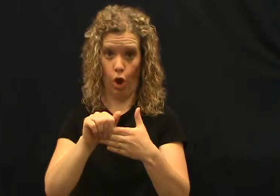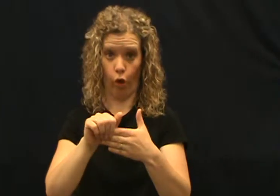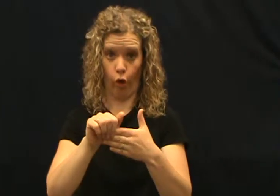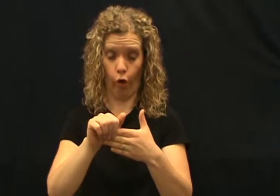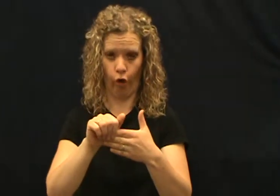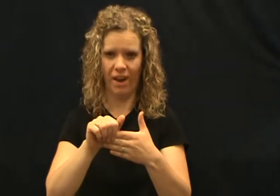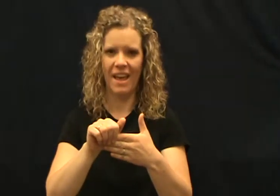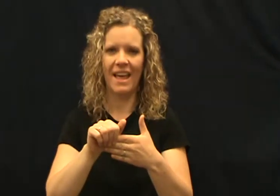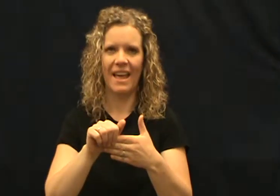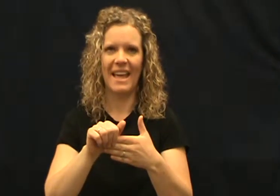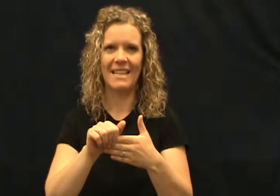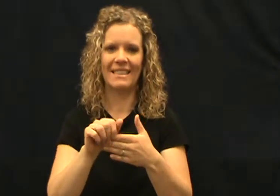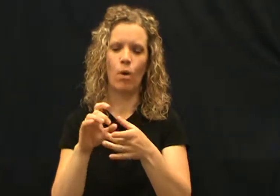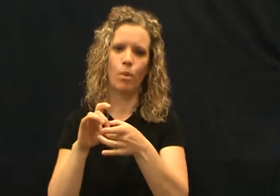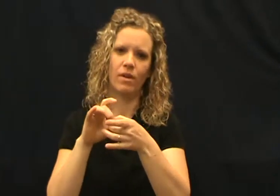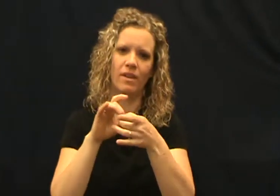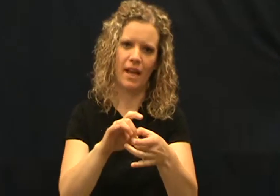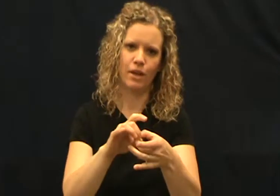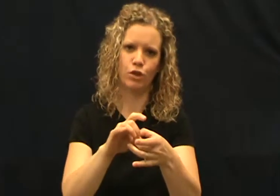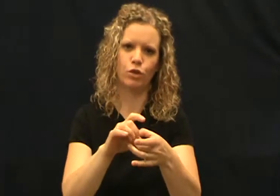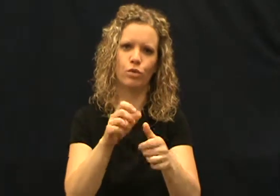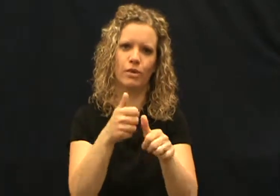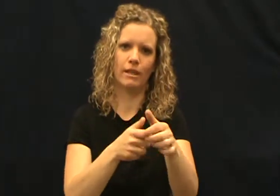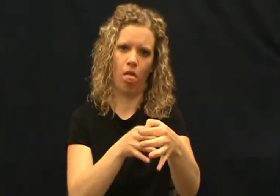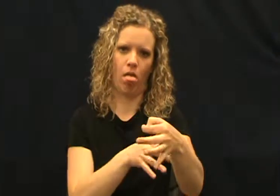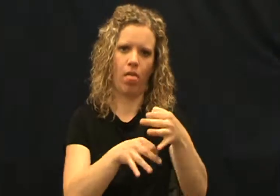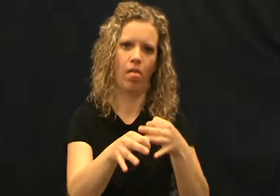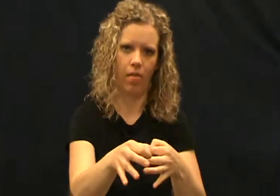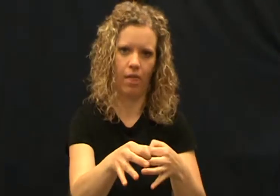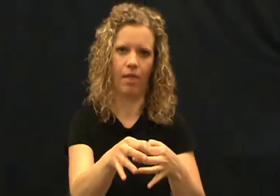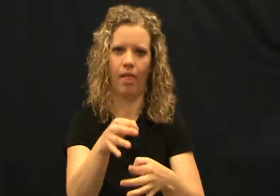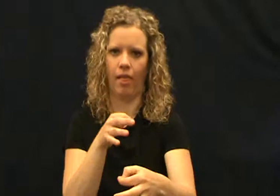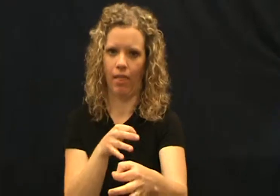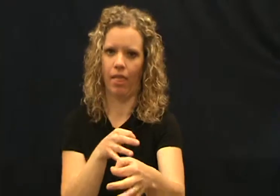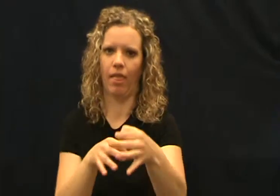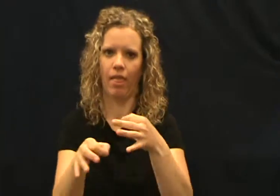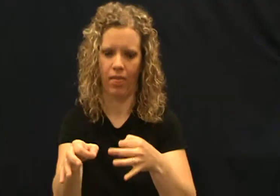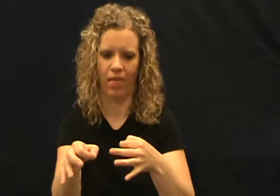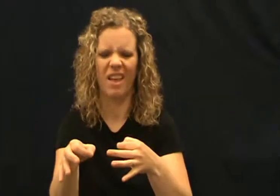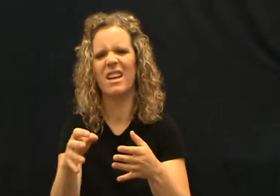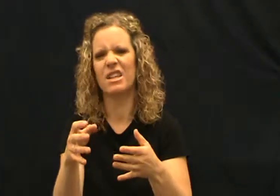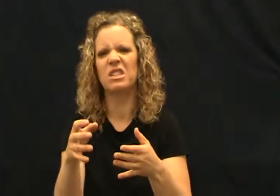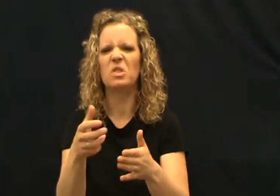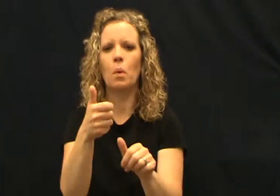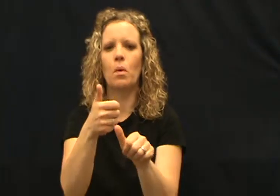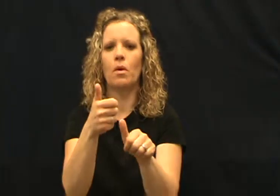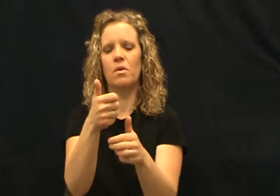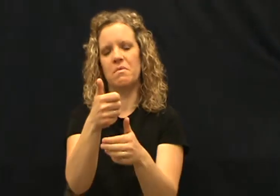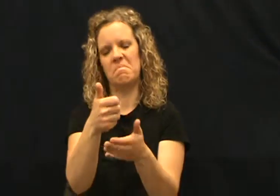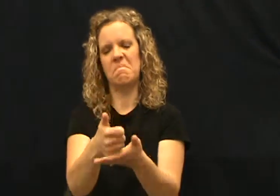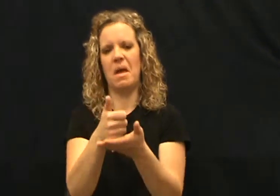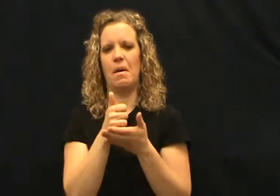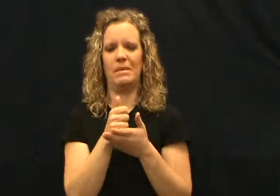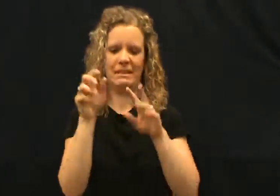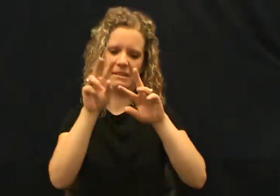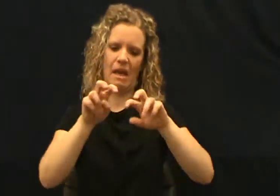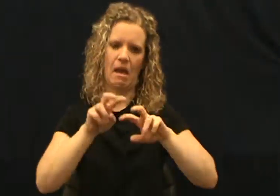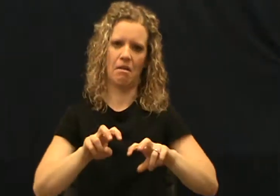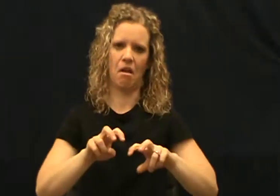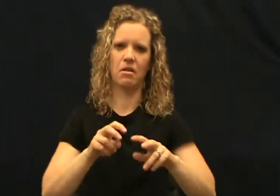exchange, and that's where we can analyze the effects of a transaction by looking at that dollar amount and